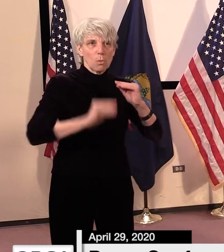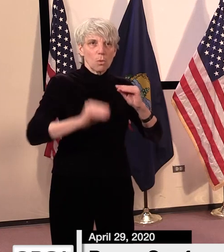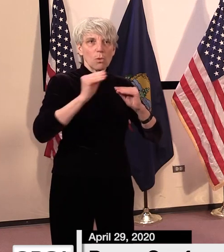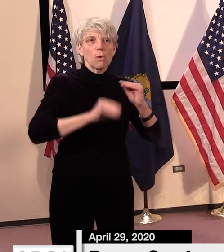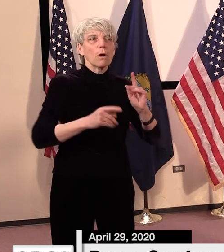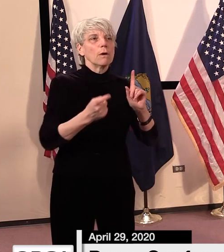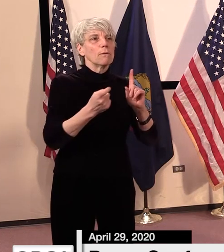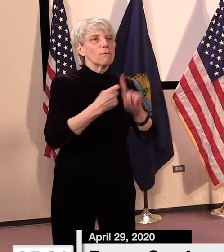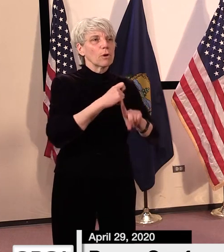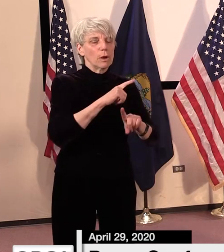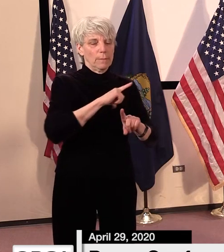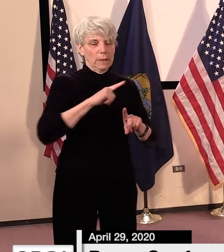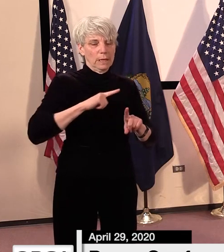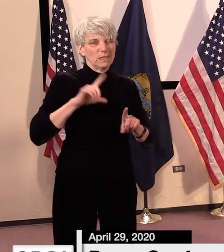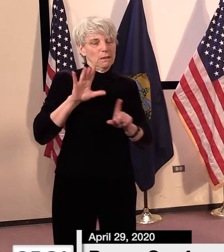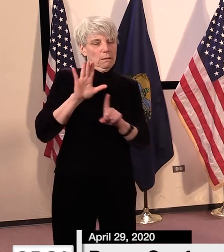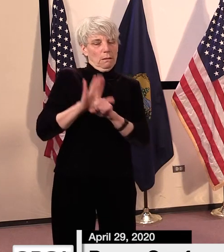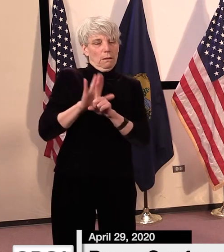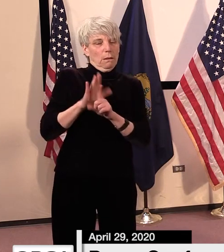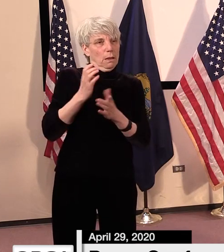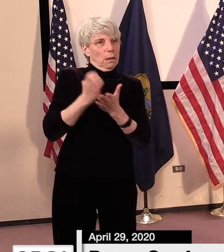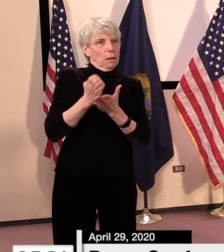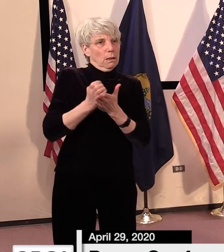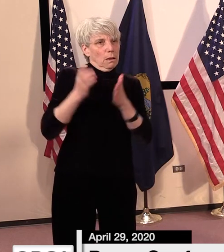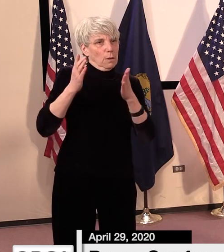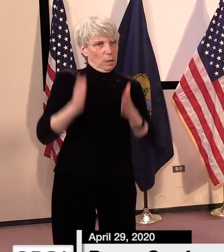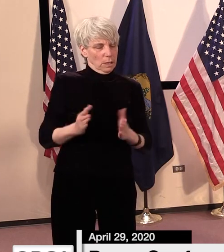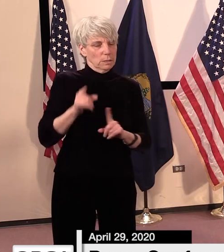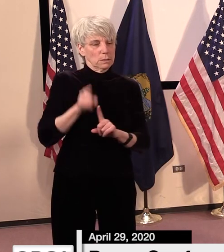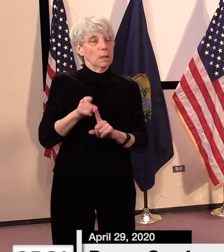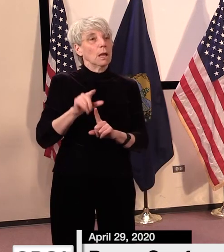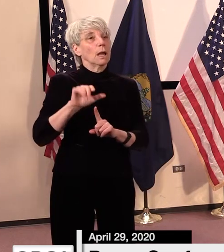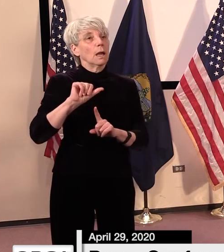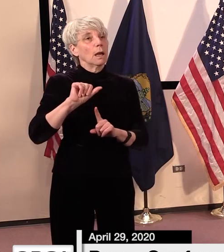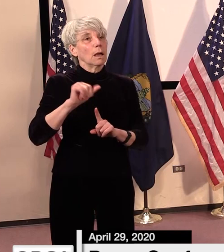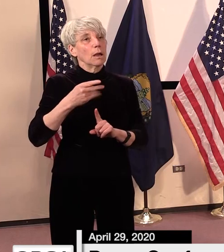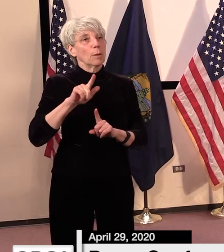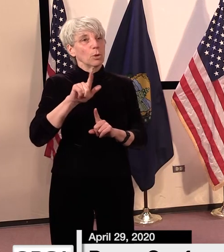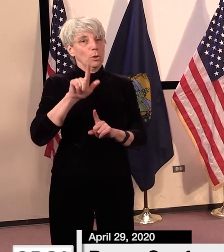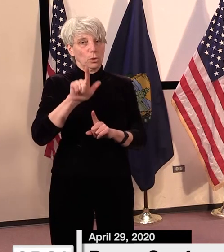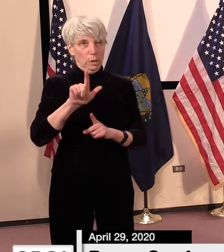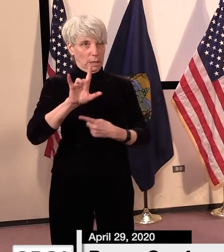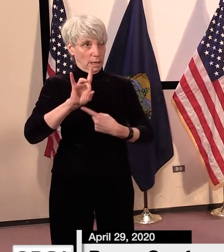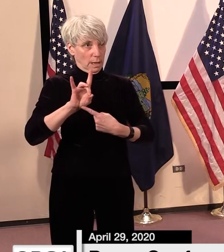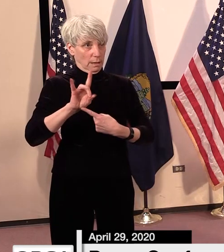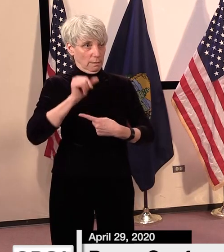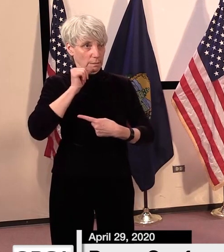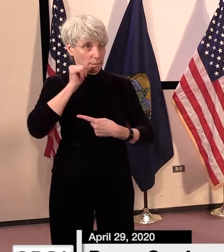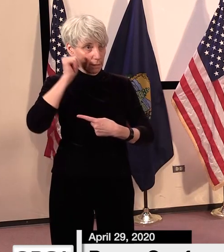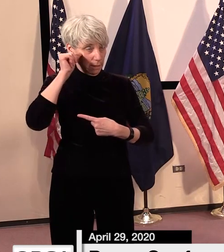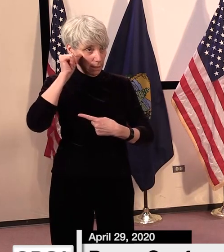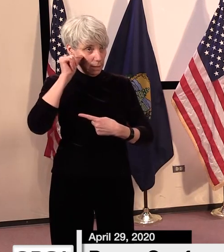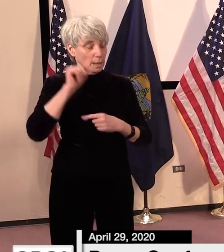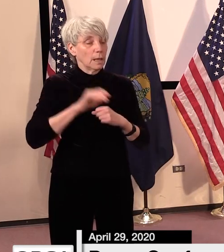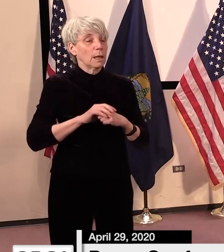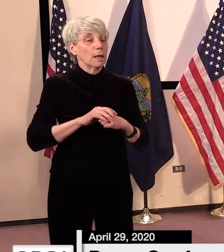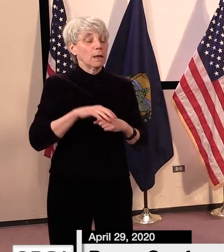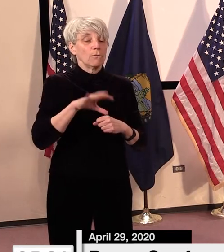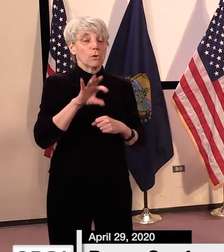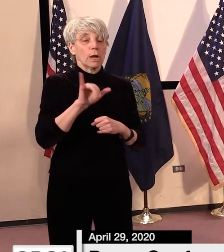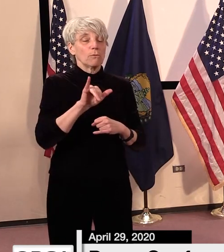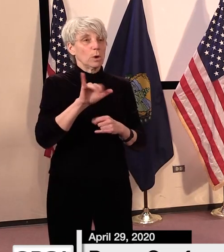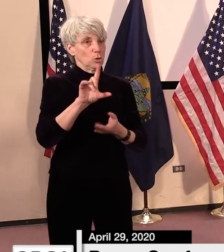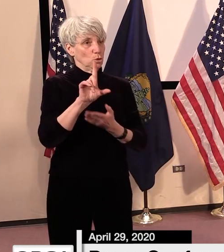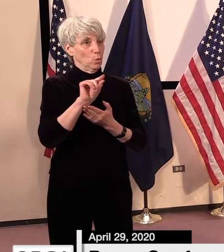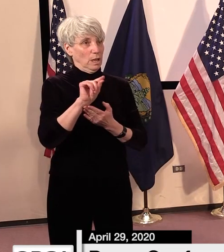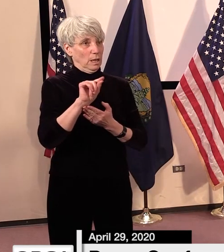economist. And as of April 28th, the total down in the FY20s that